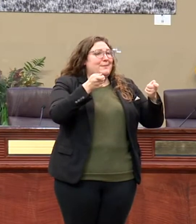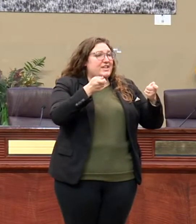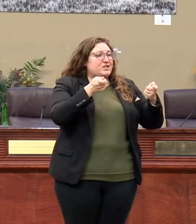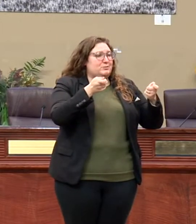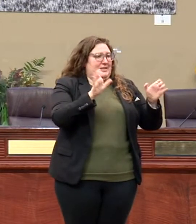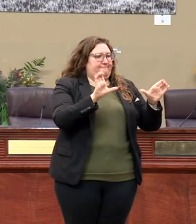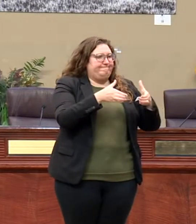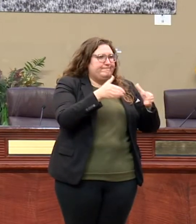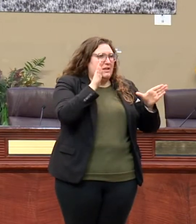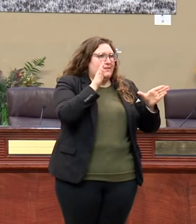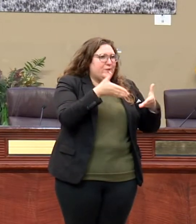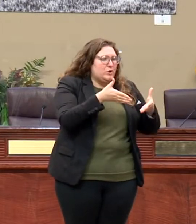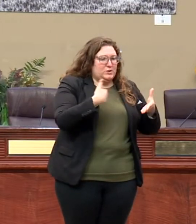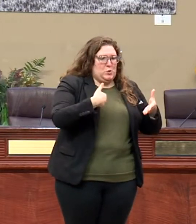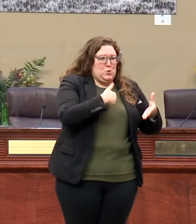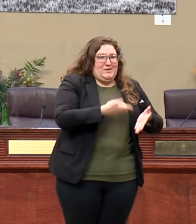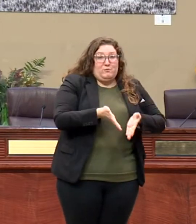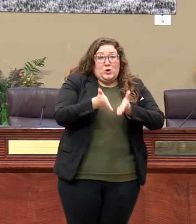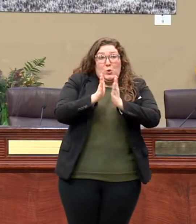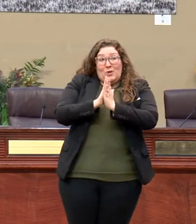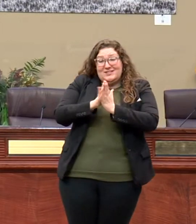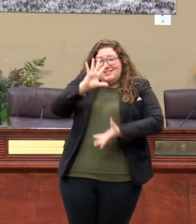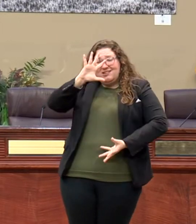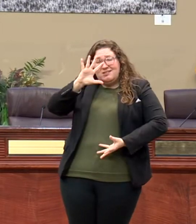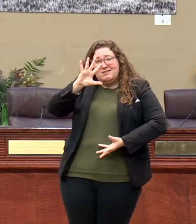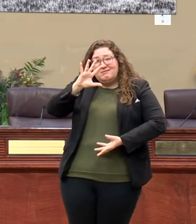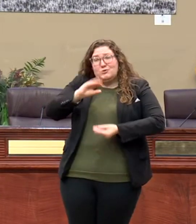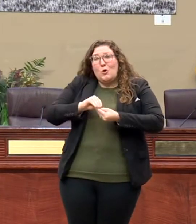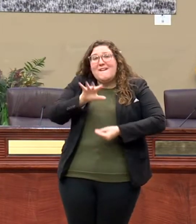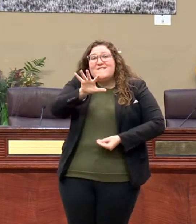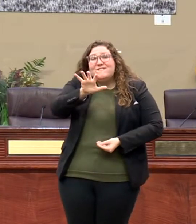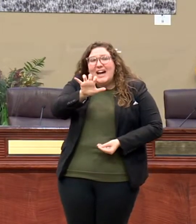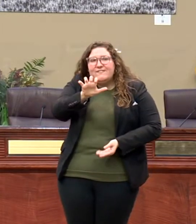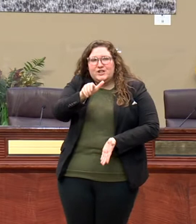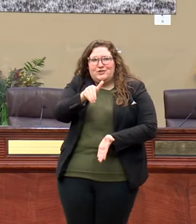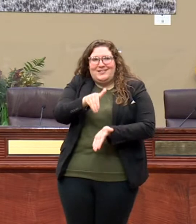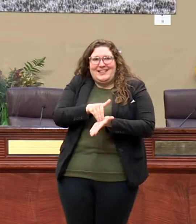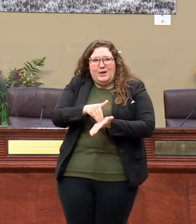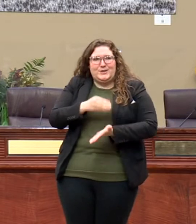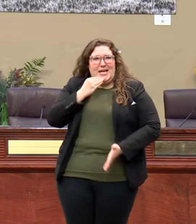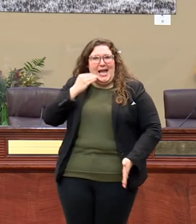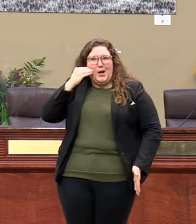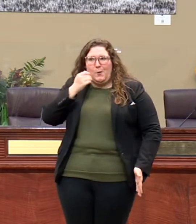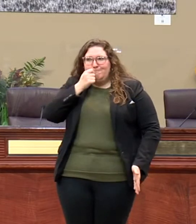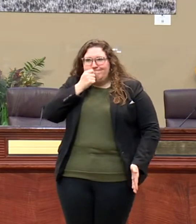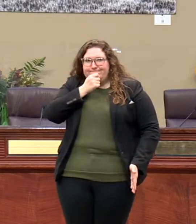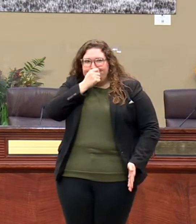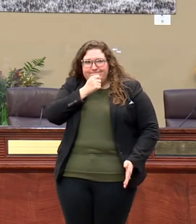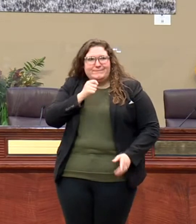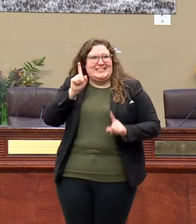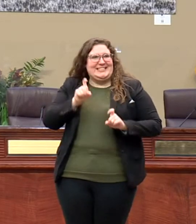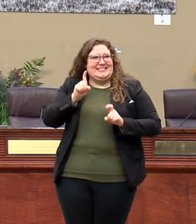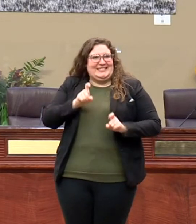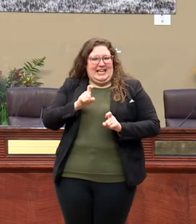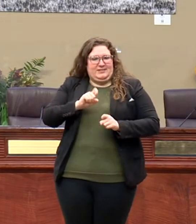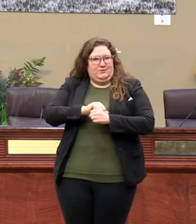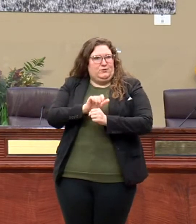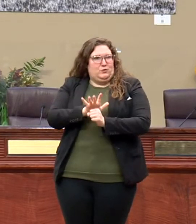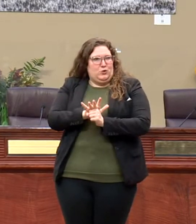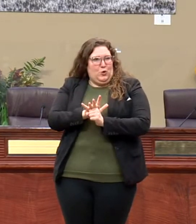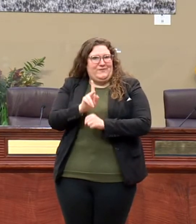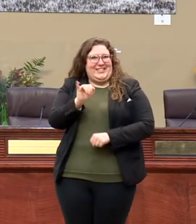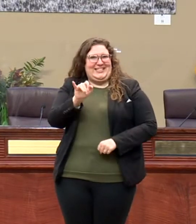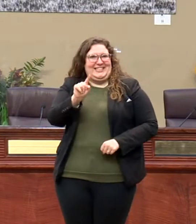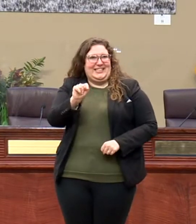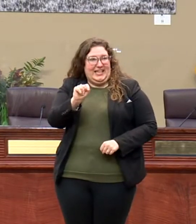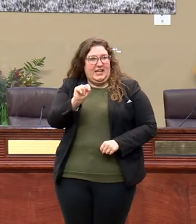requested a total of 500,000 at-home test kits that will cover the entire